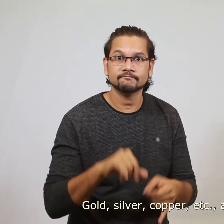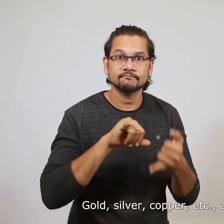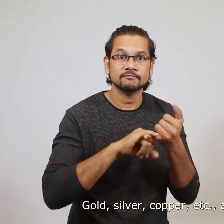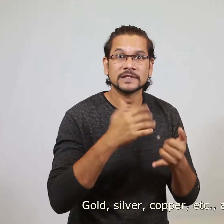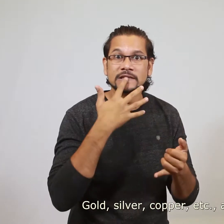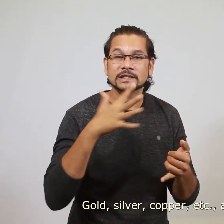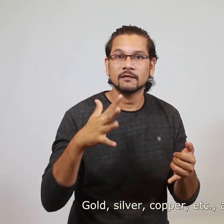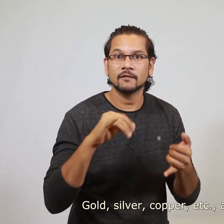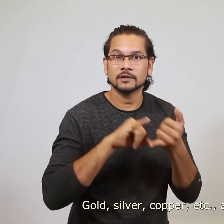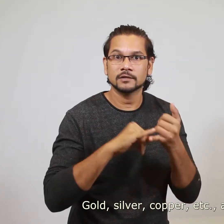silver,